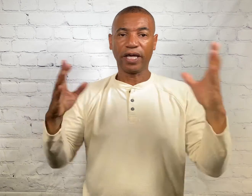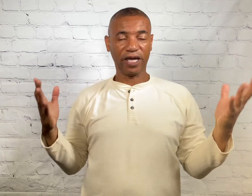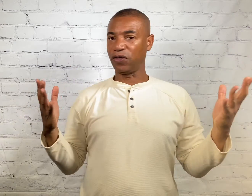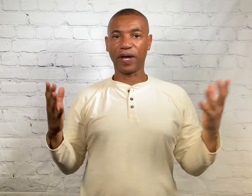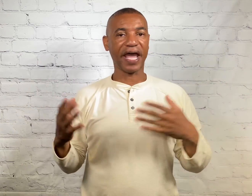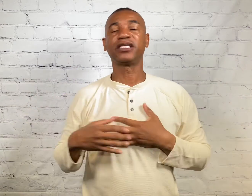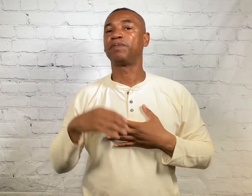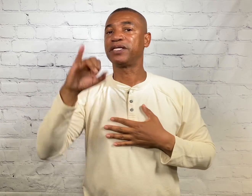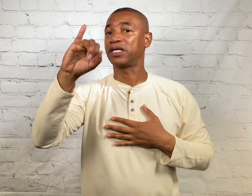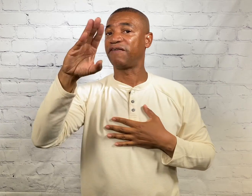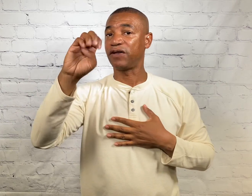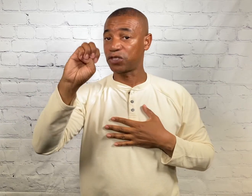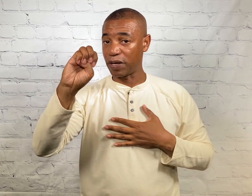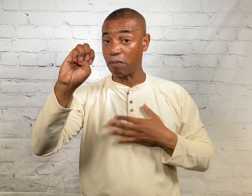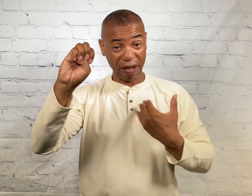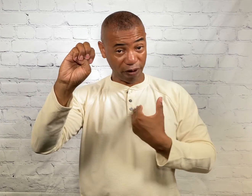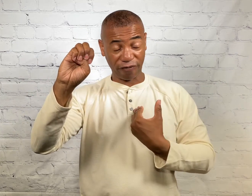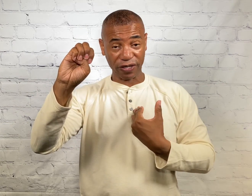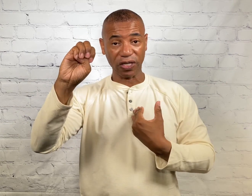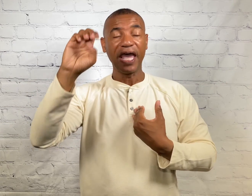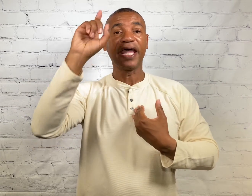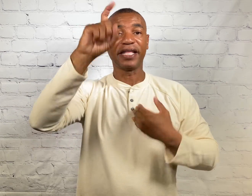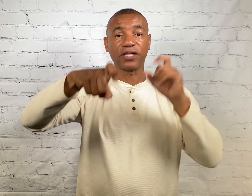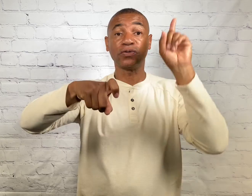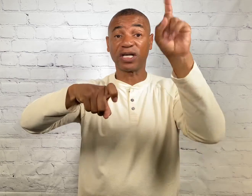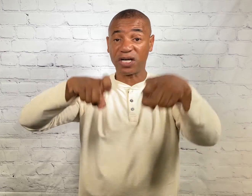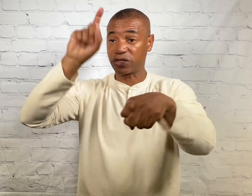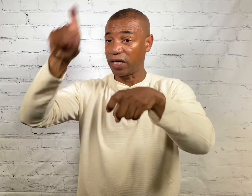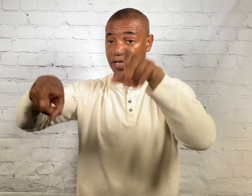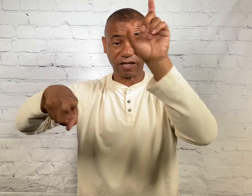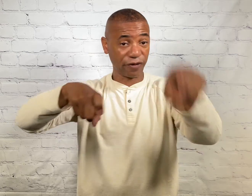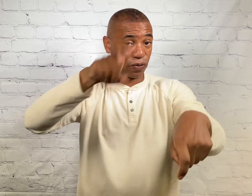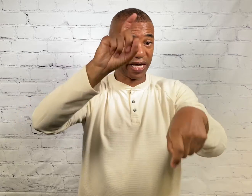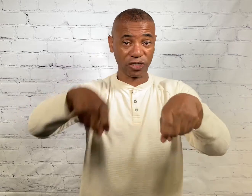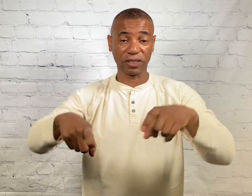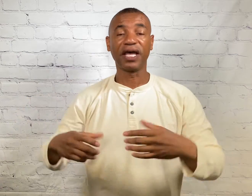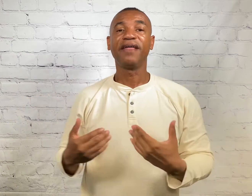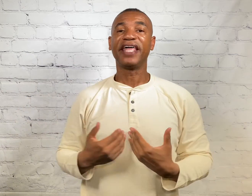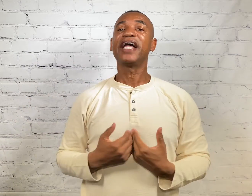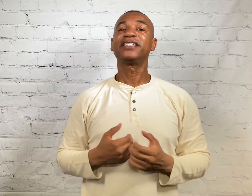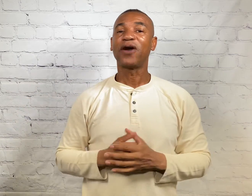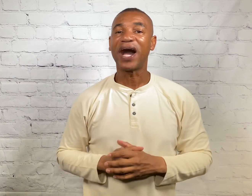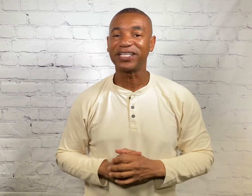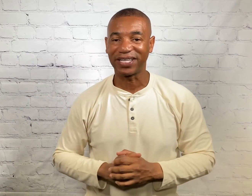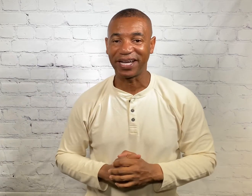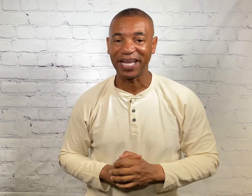Either way, I just basically fingerspell my preference, and then I'll do the hooks in the different locations. That is how I sign